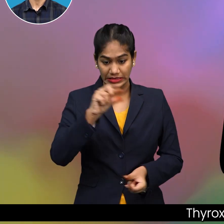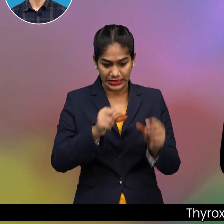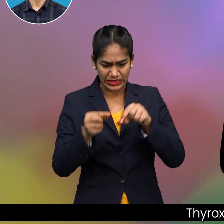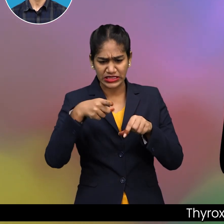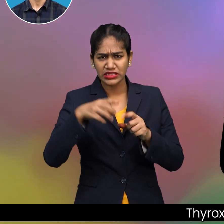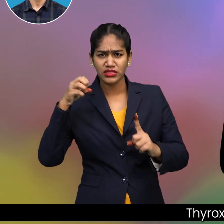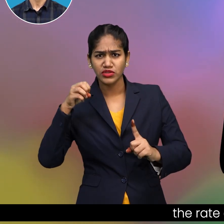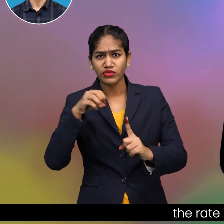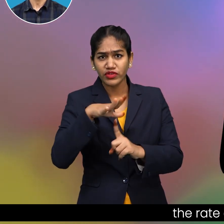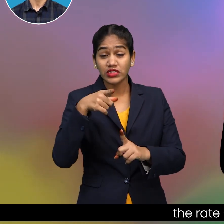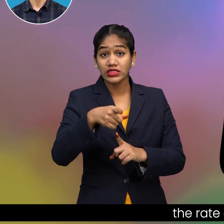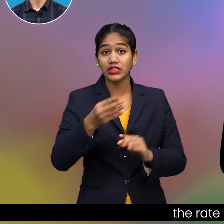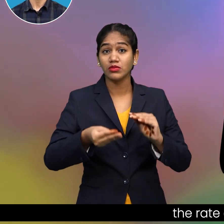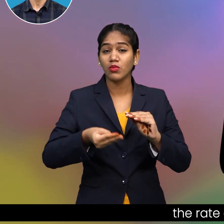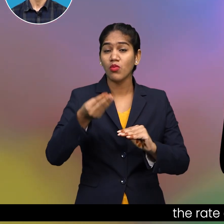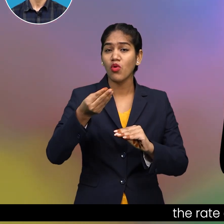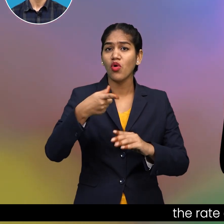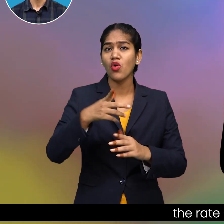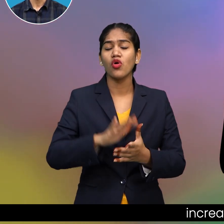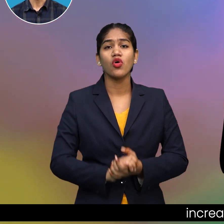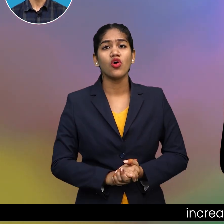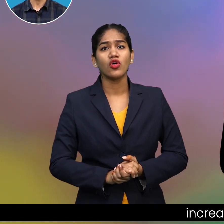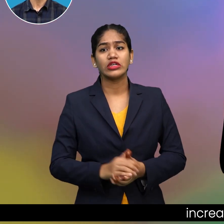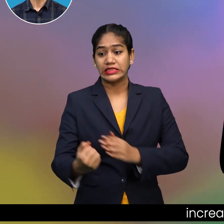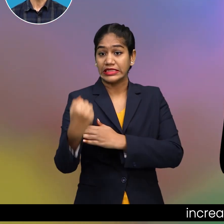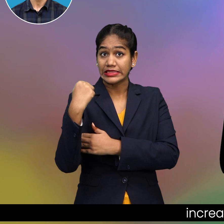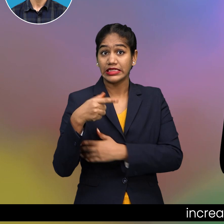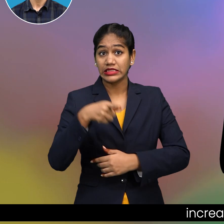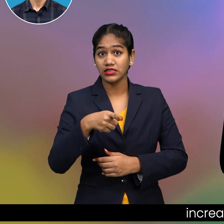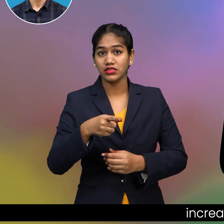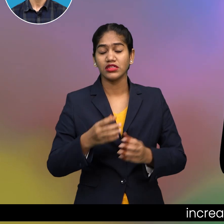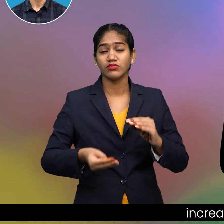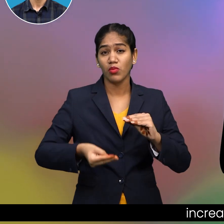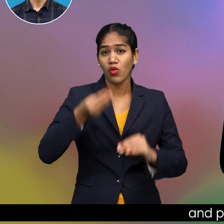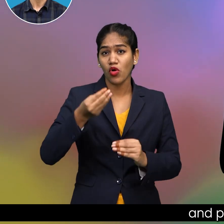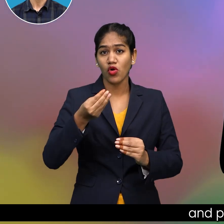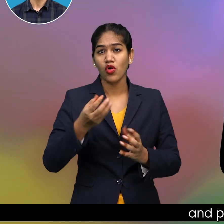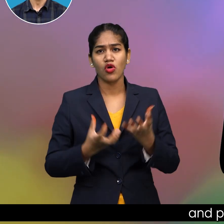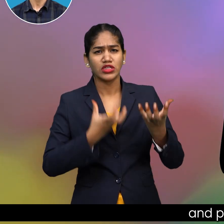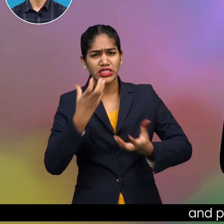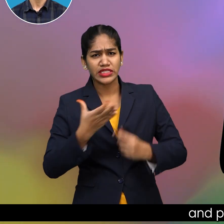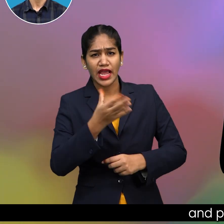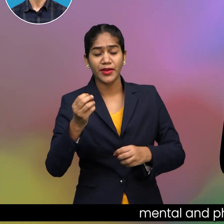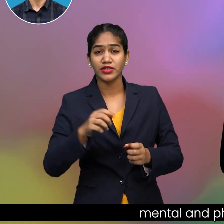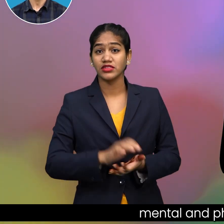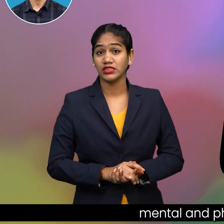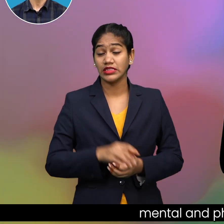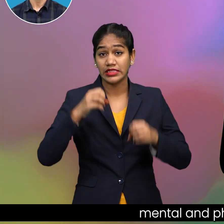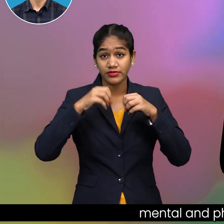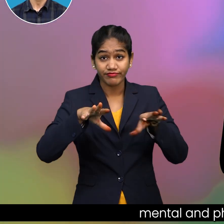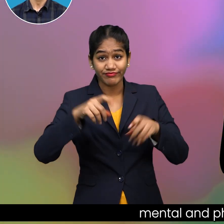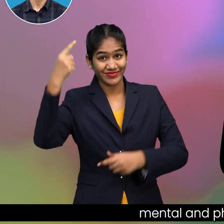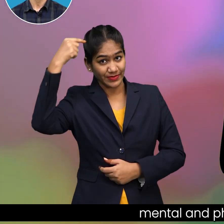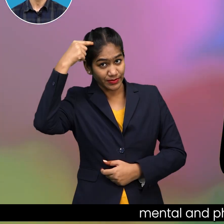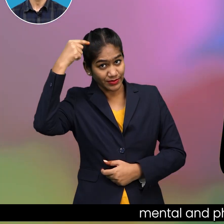Thyroxine influences the rate of metabolism, increases the heat, and promotes the mental